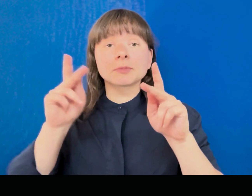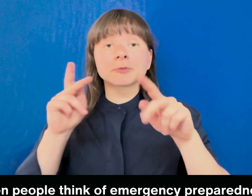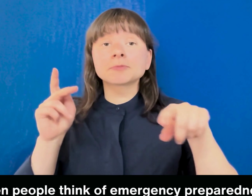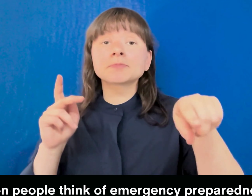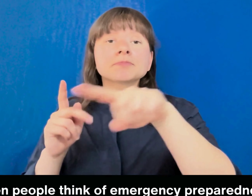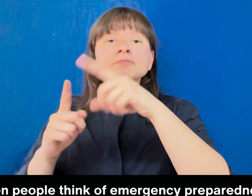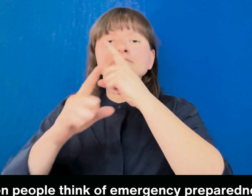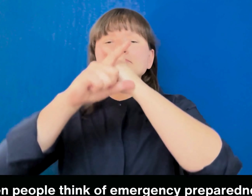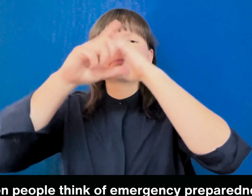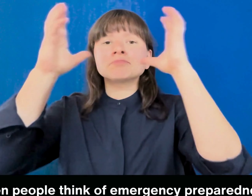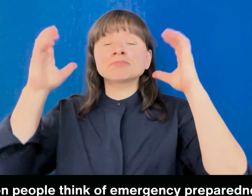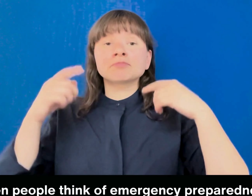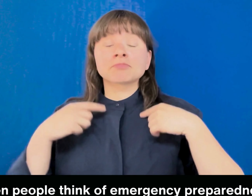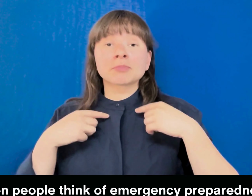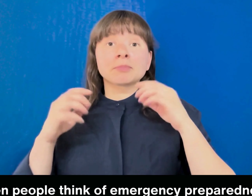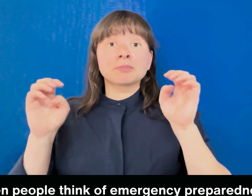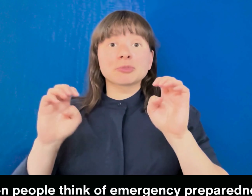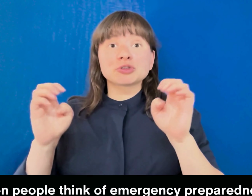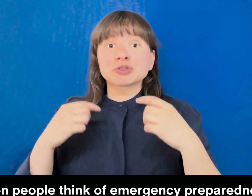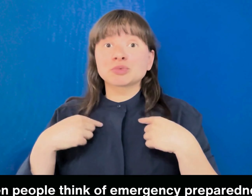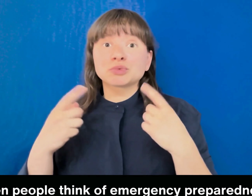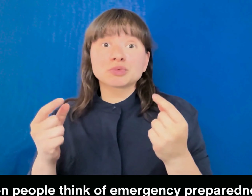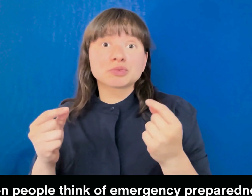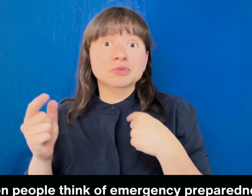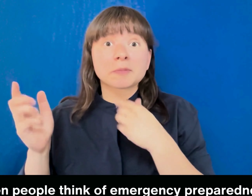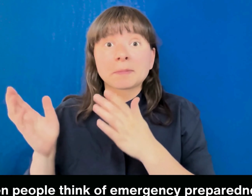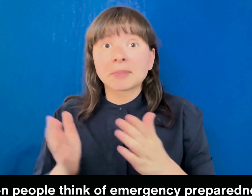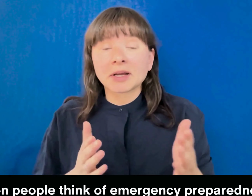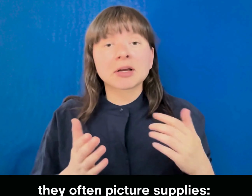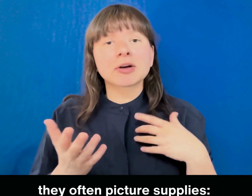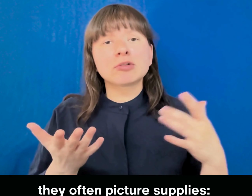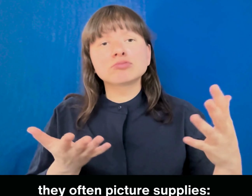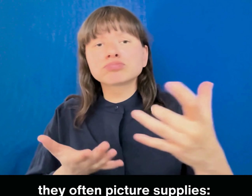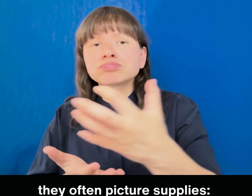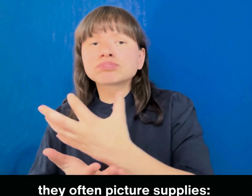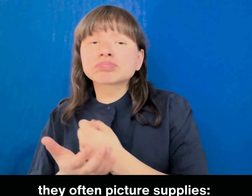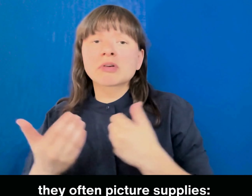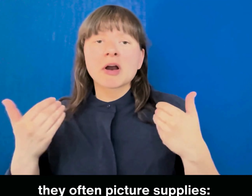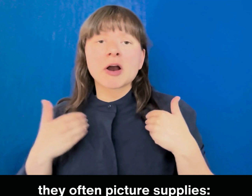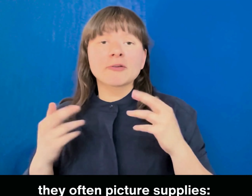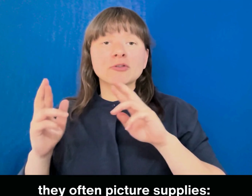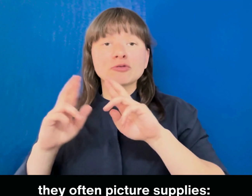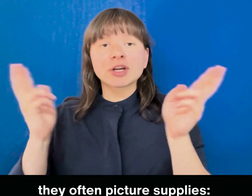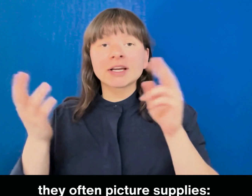When people think of emergency preparedness, they often picture supplies.